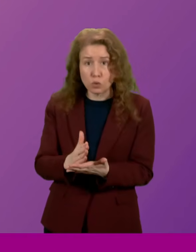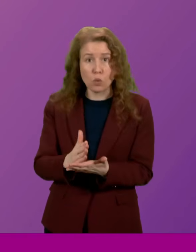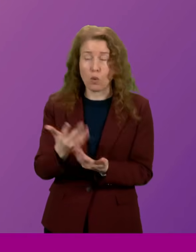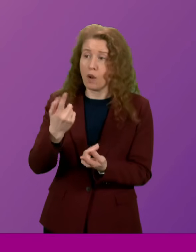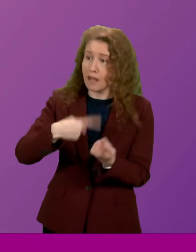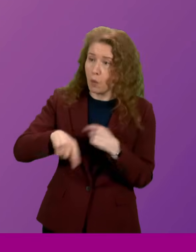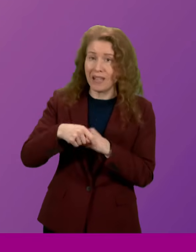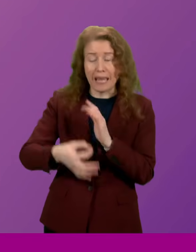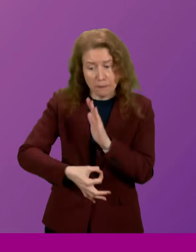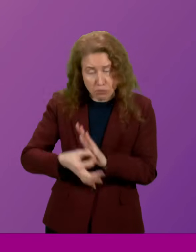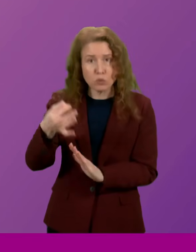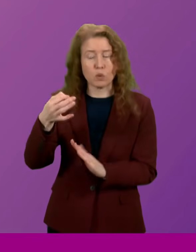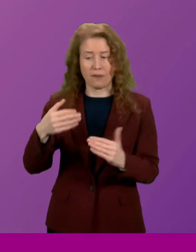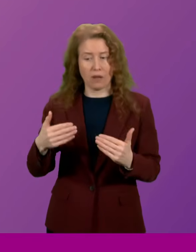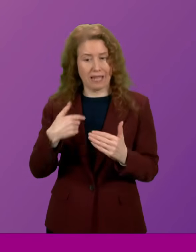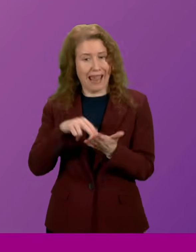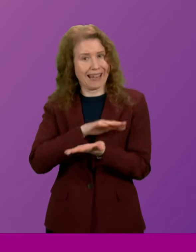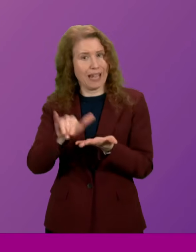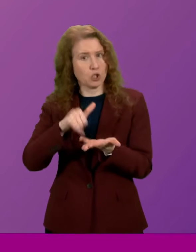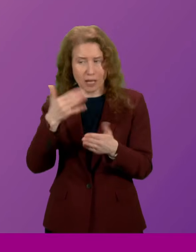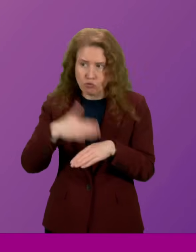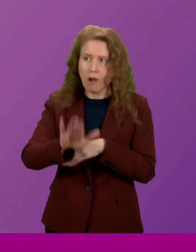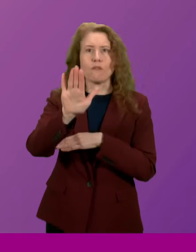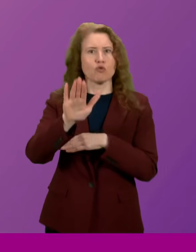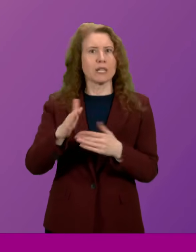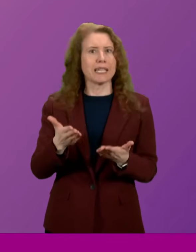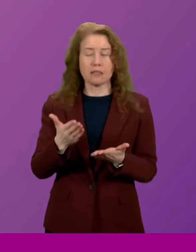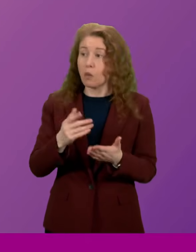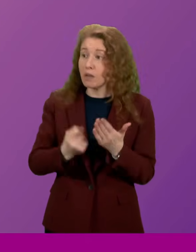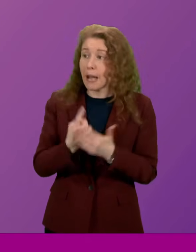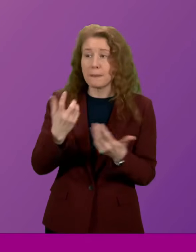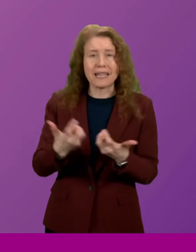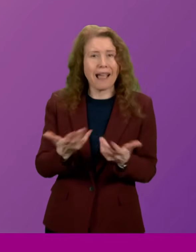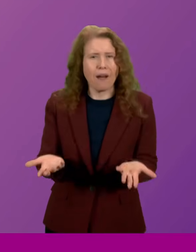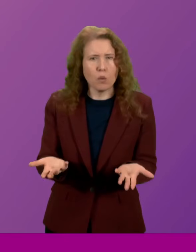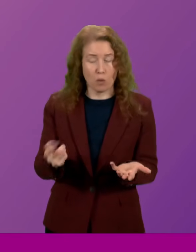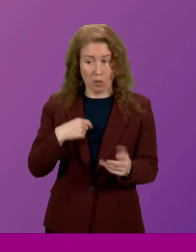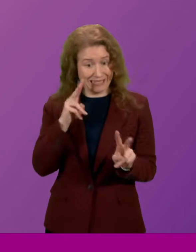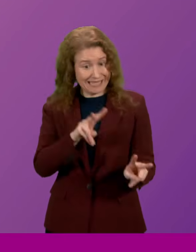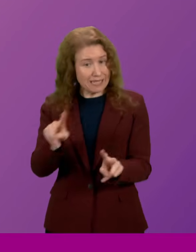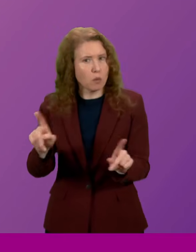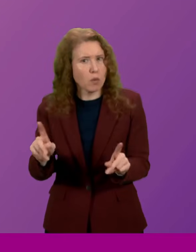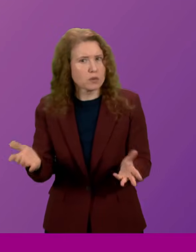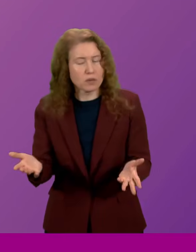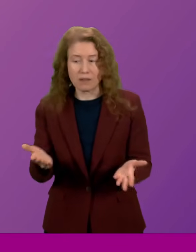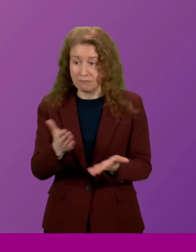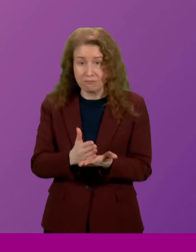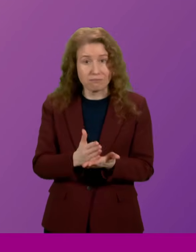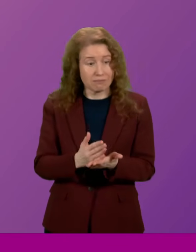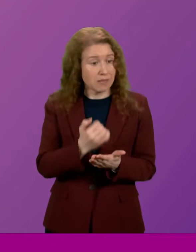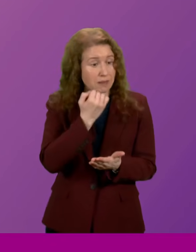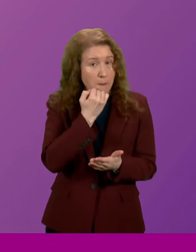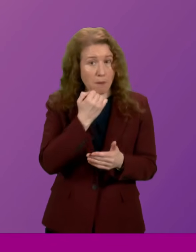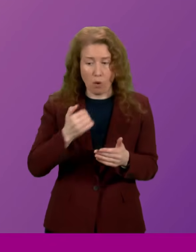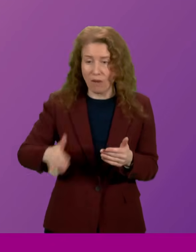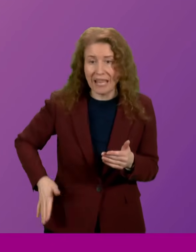we improve the recovery of the National Health Service. And what is happening in that respect? Well, what we're seeing is that the number of